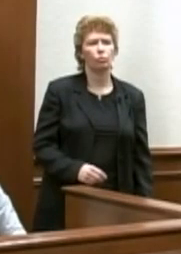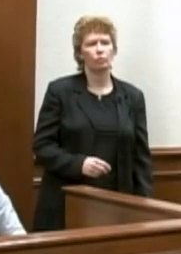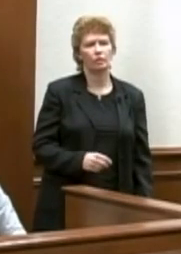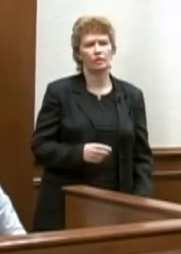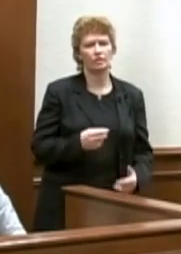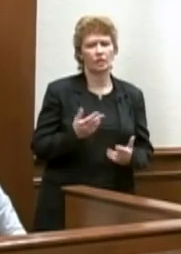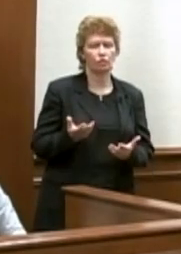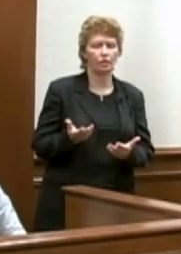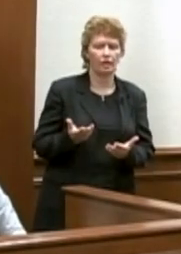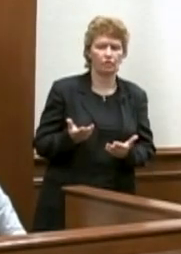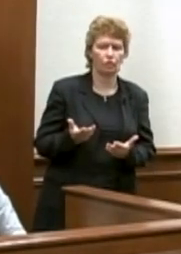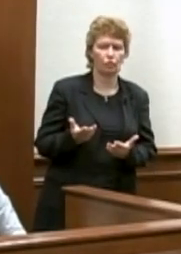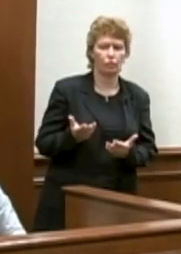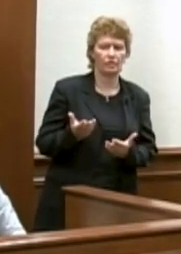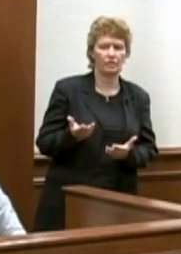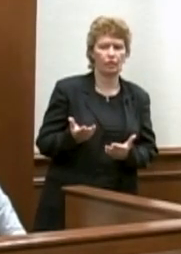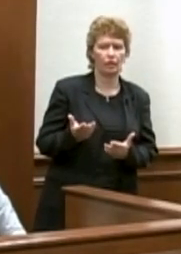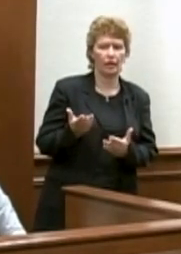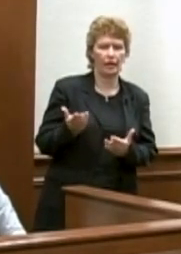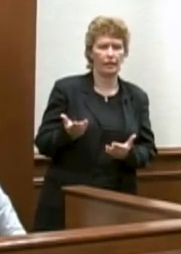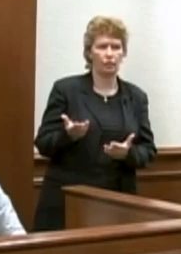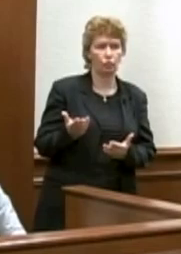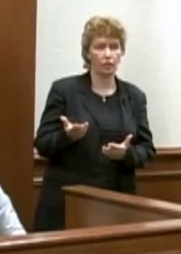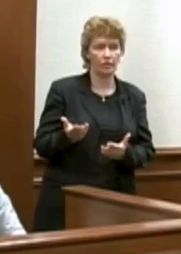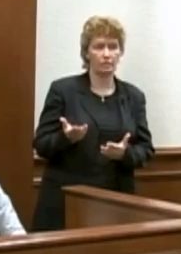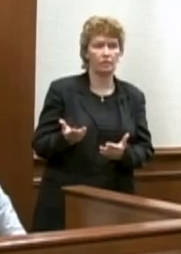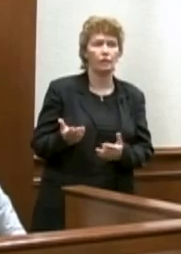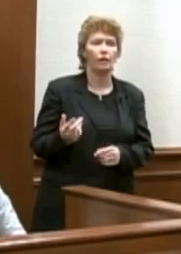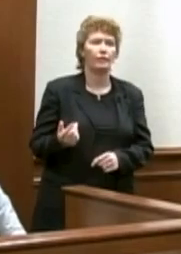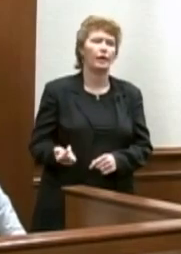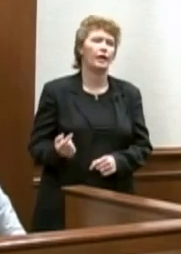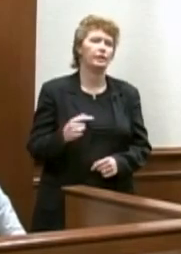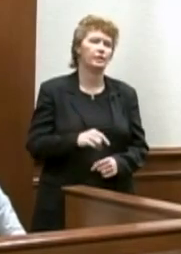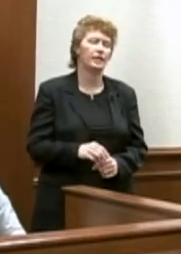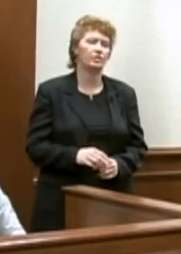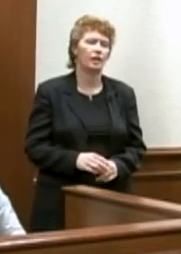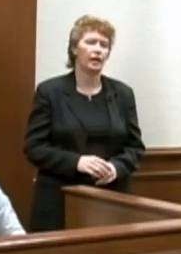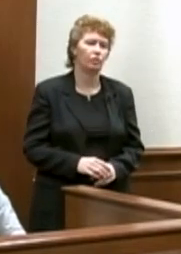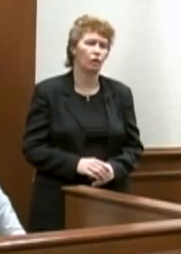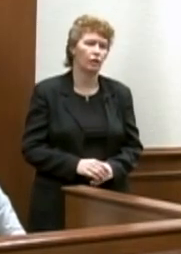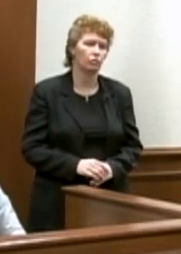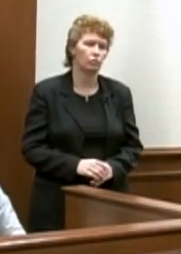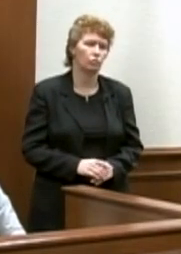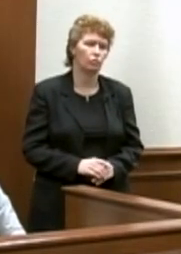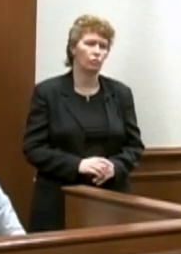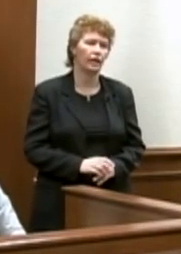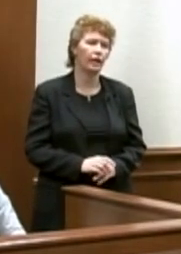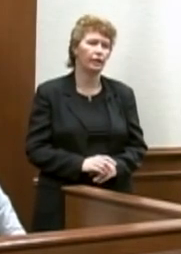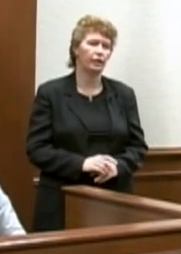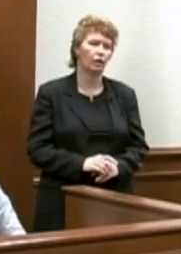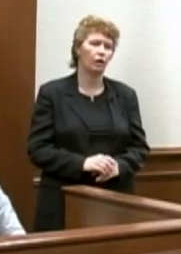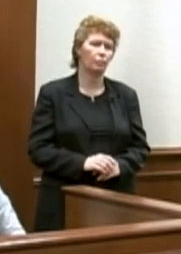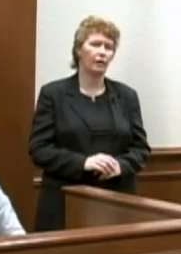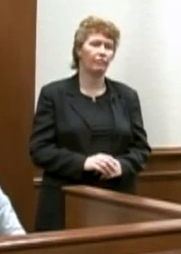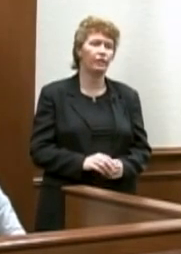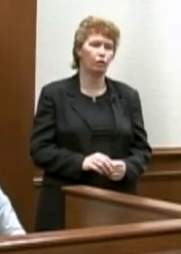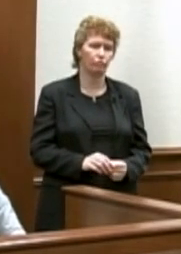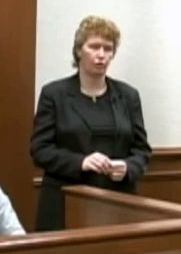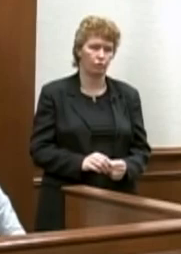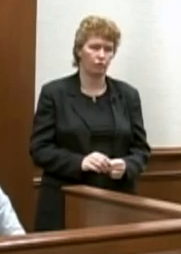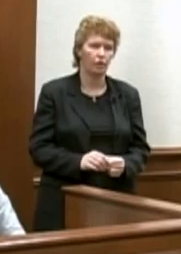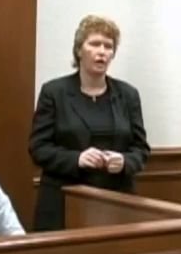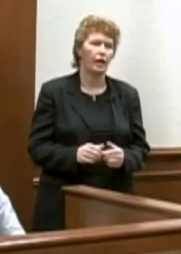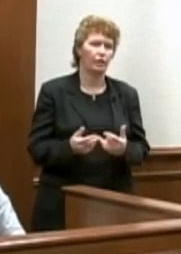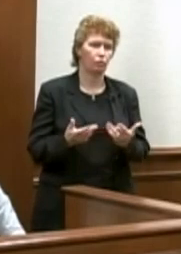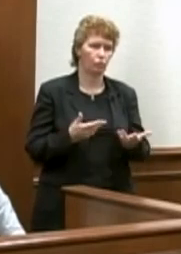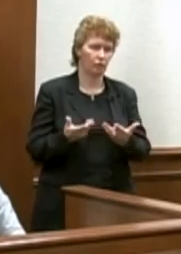After the discussion that I saw with Sarah and Chris, then the next day I talked to Kelly on my video